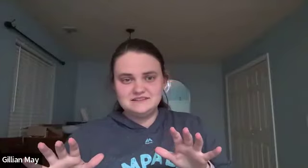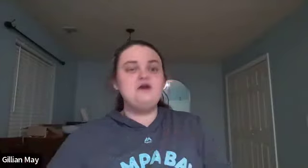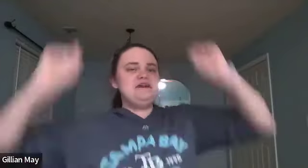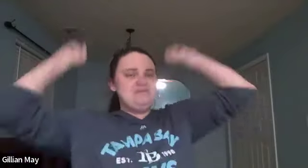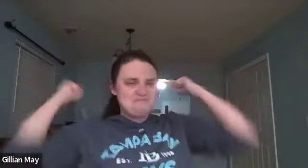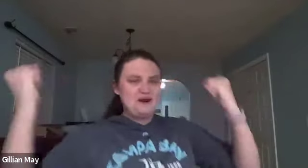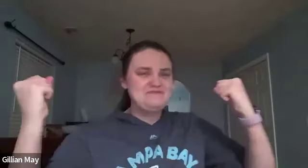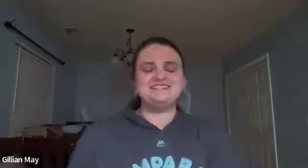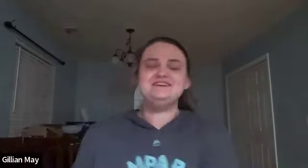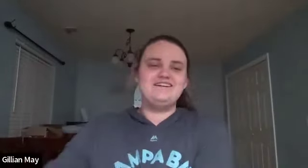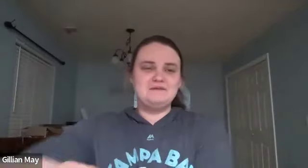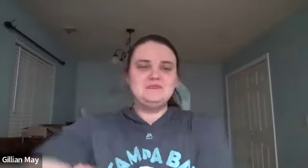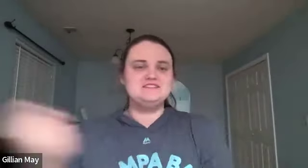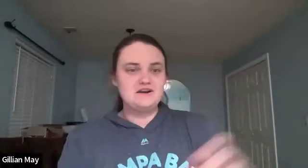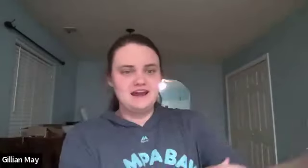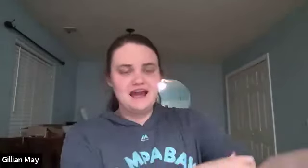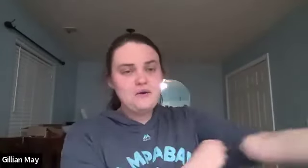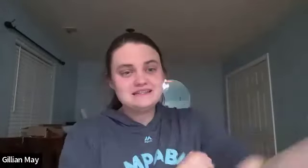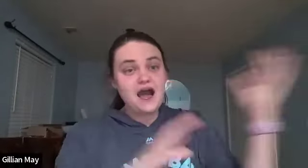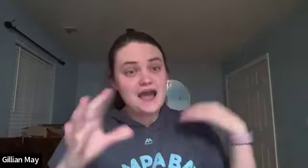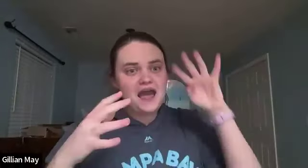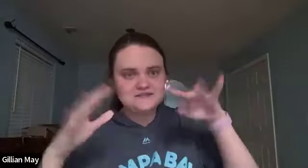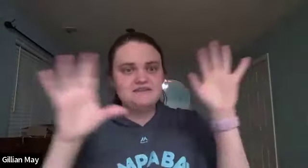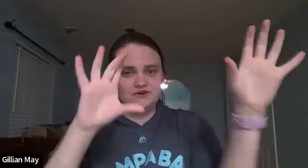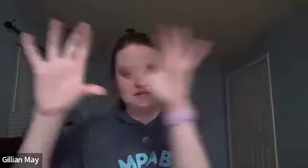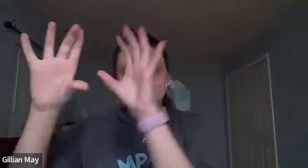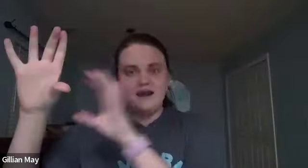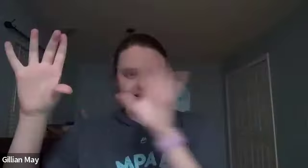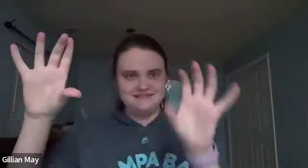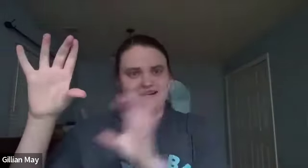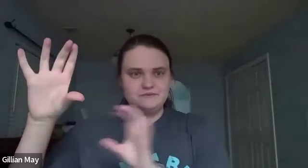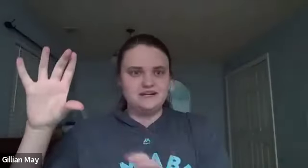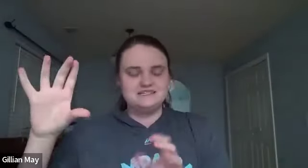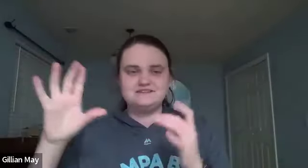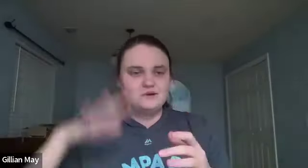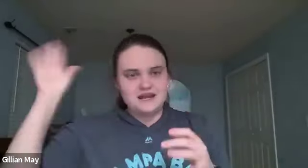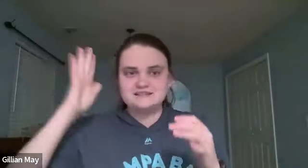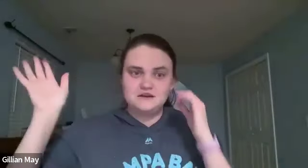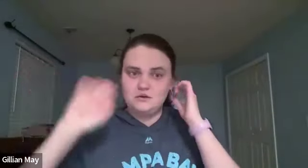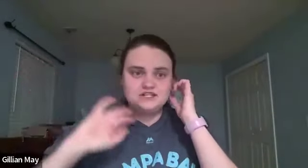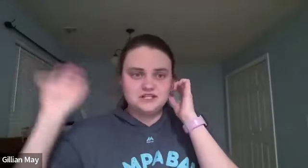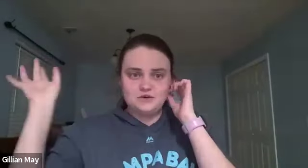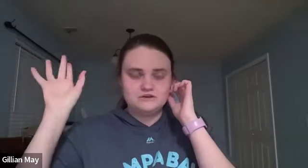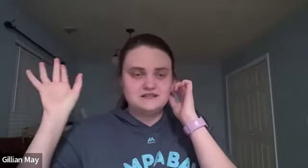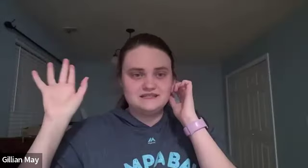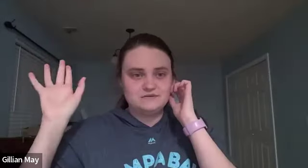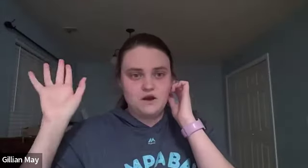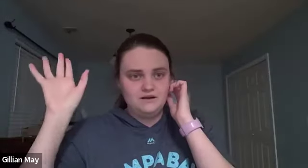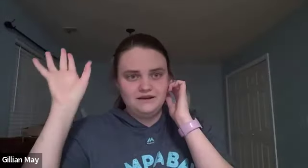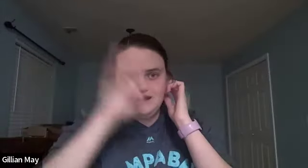Yeah. Okay, perfect. All right. Sorry. I have to have the grid so I can see everybody because if someone asks a question or signs it wrong,